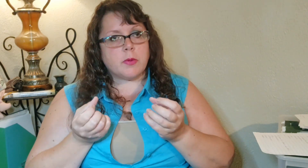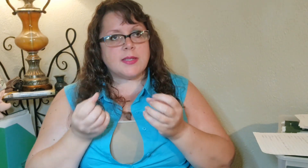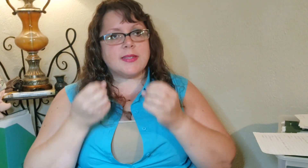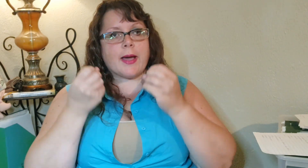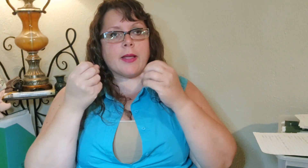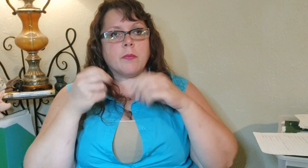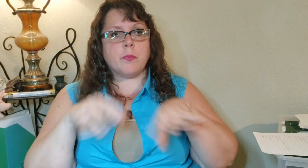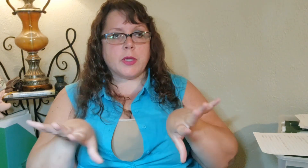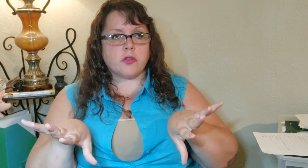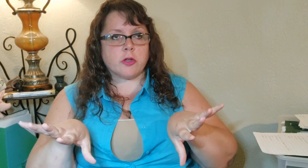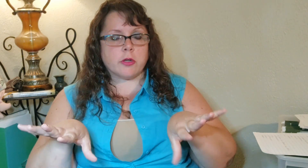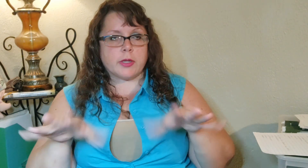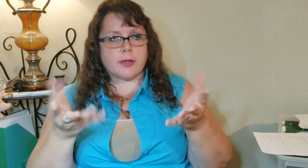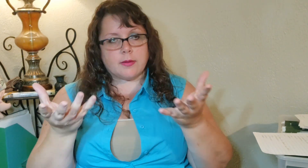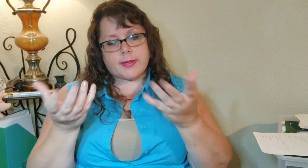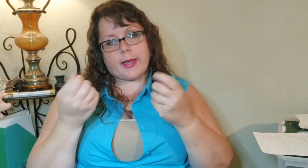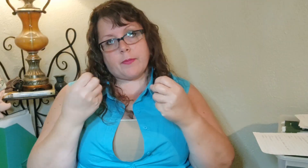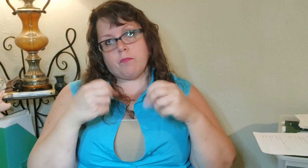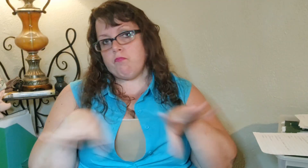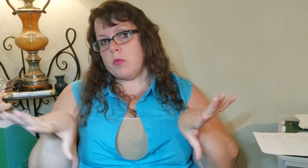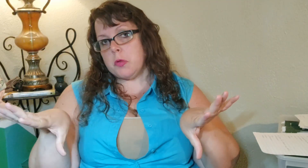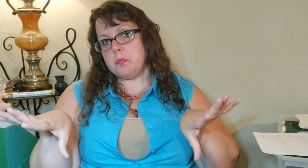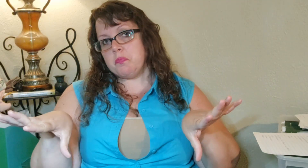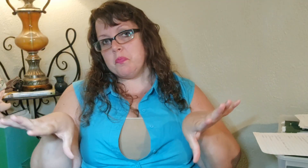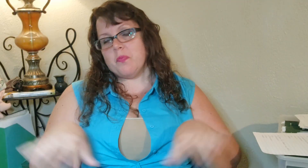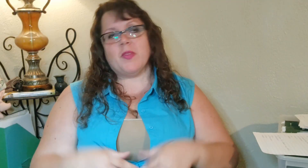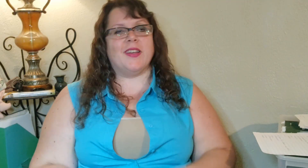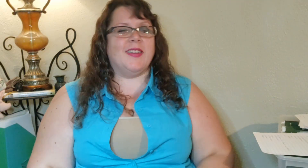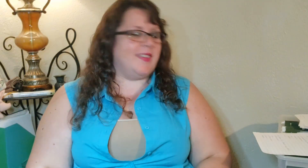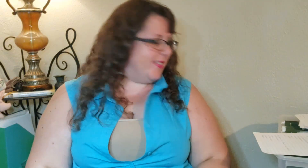want sign, but turn it. It's like, nope.